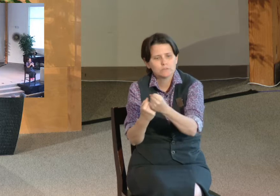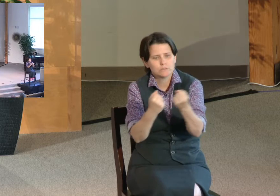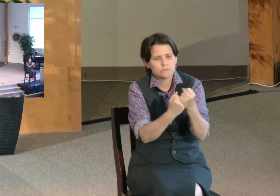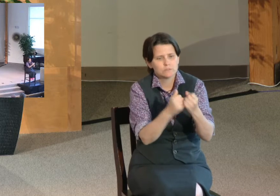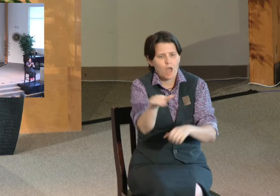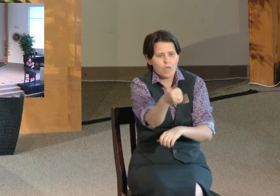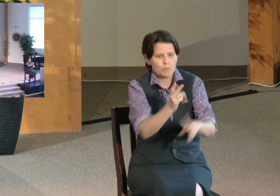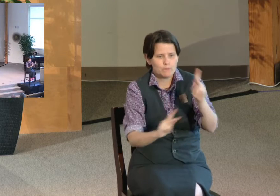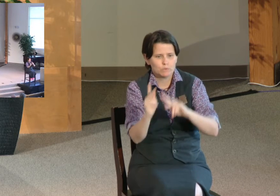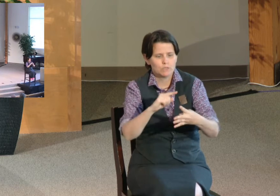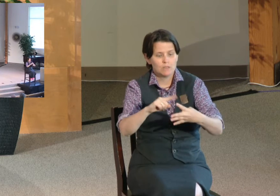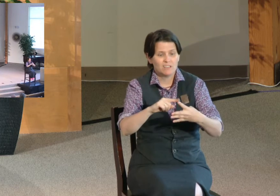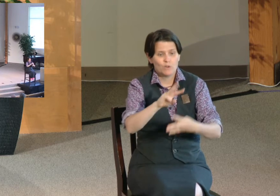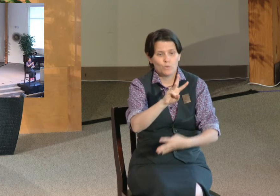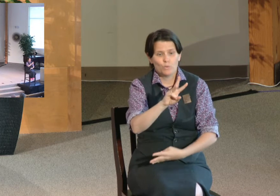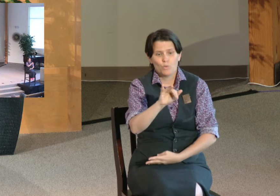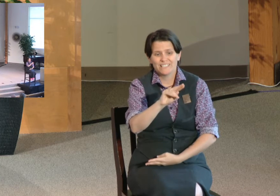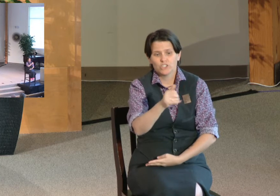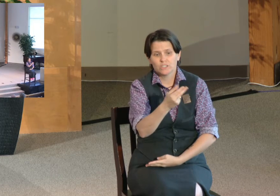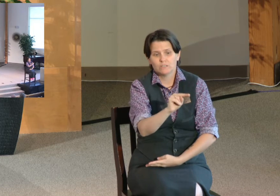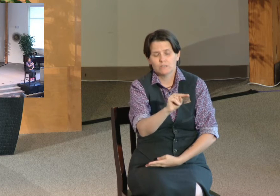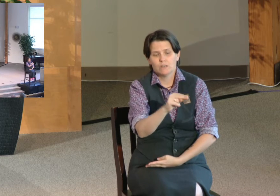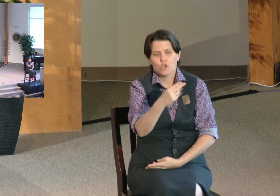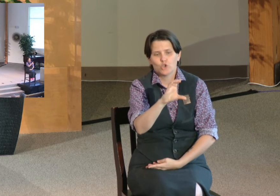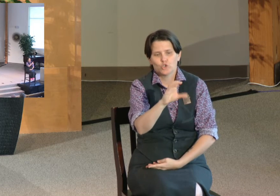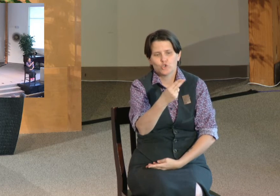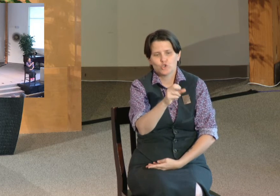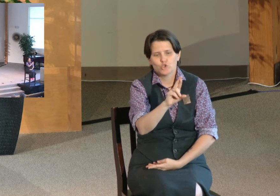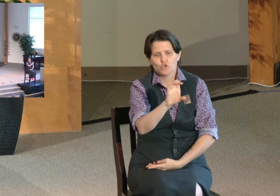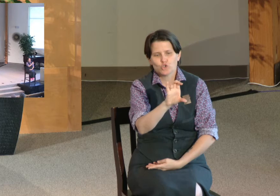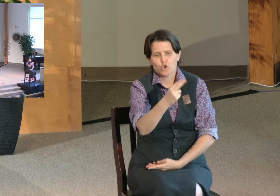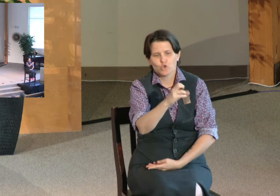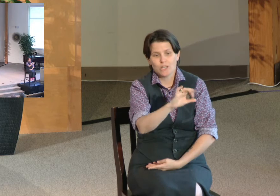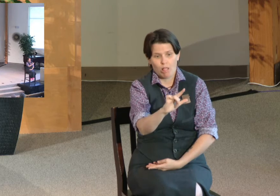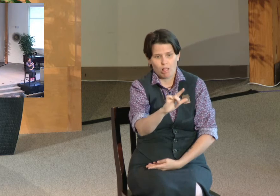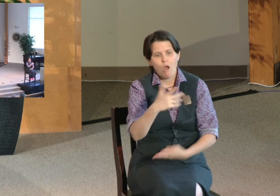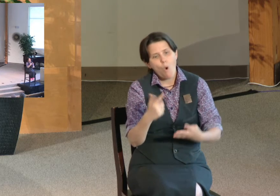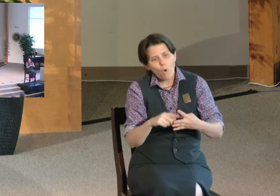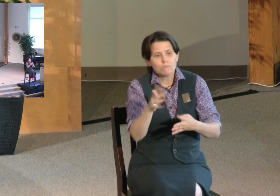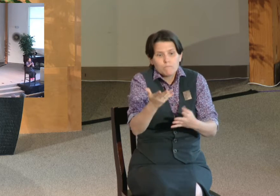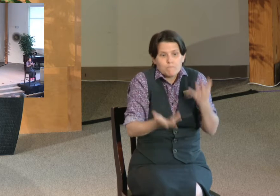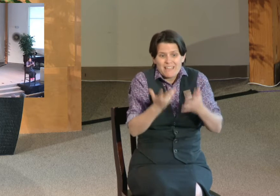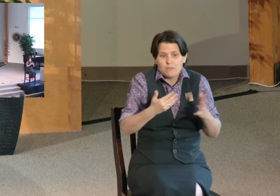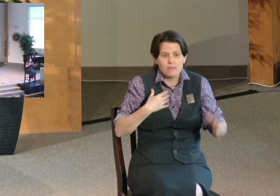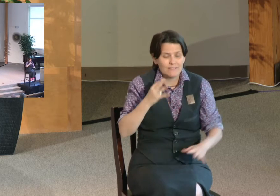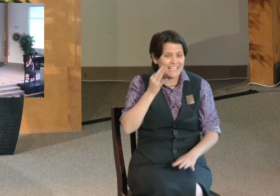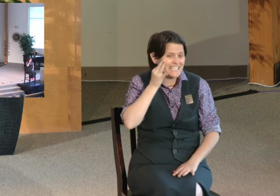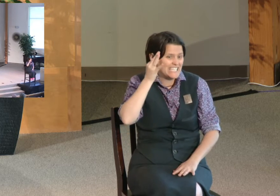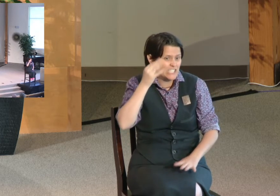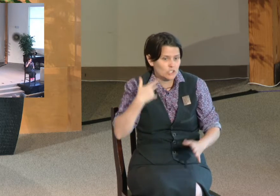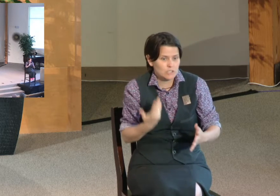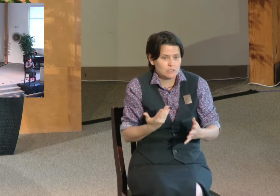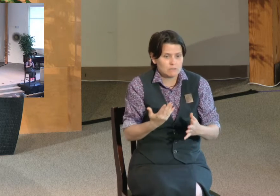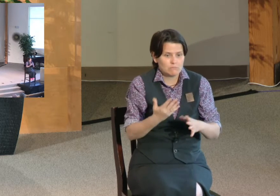chief. Now, the aggressive side on this is the tyrant, right? They like to